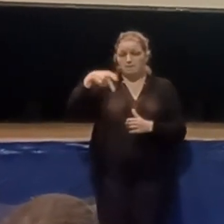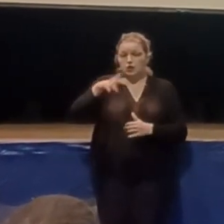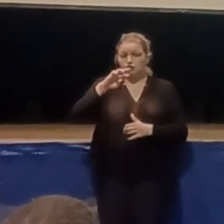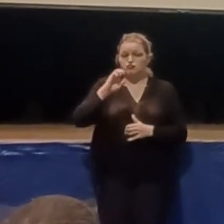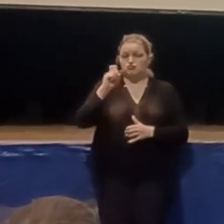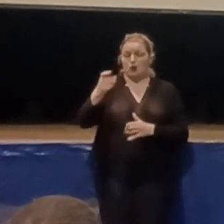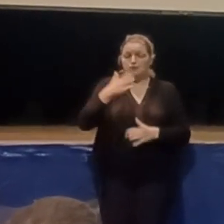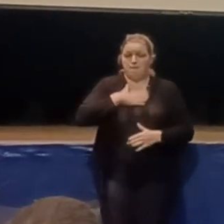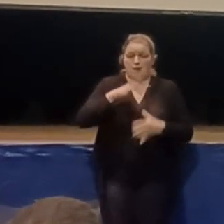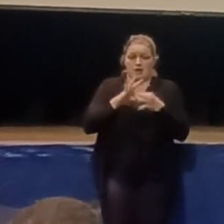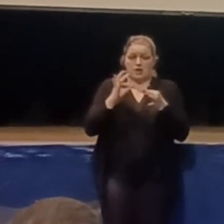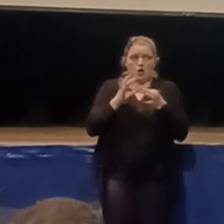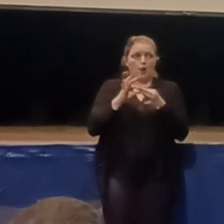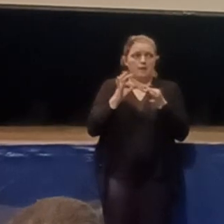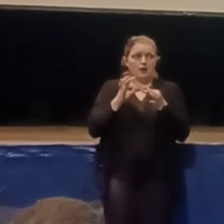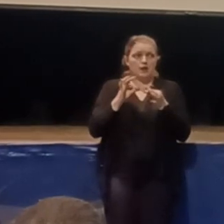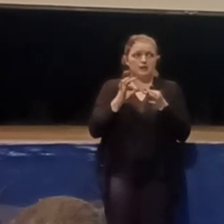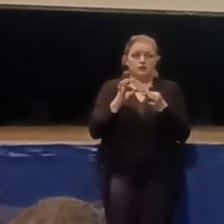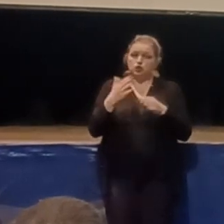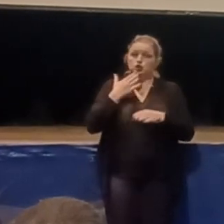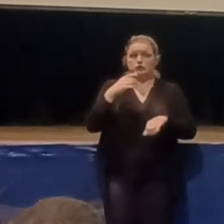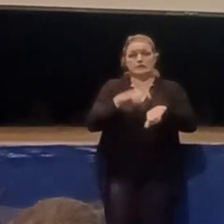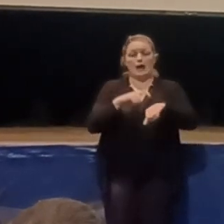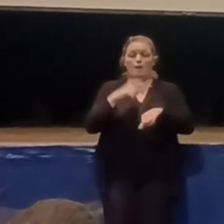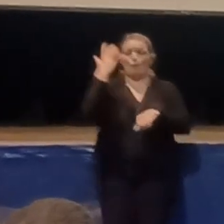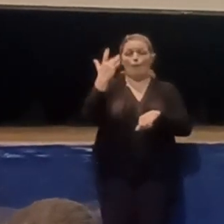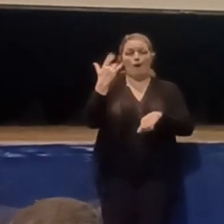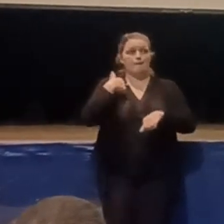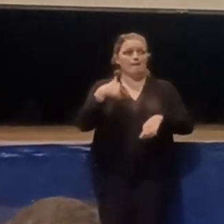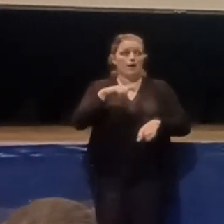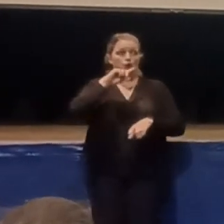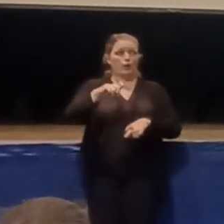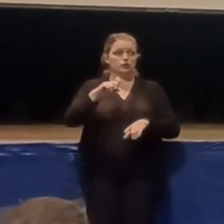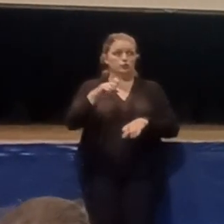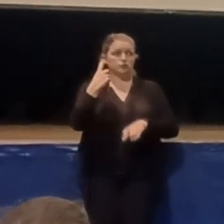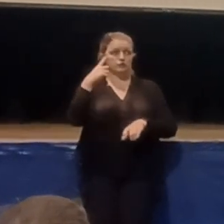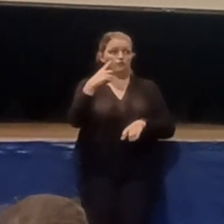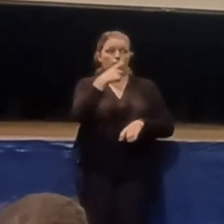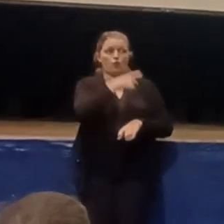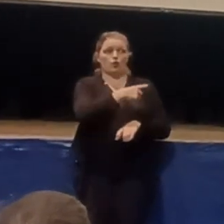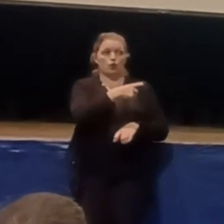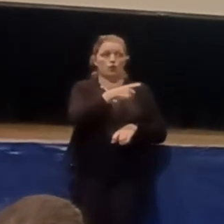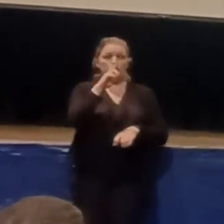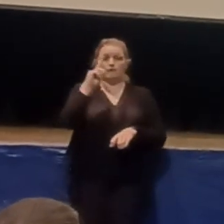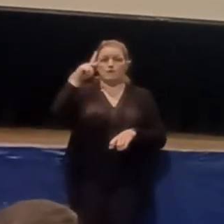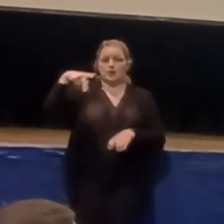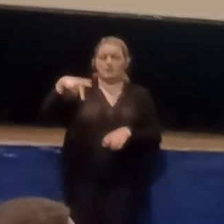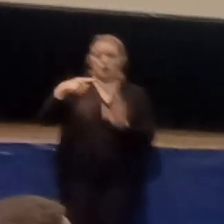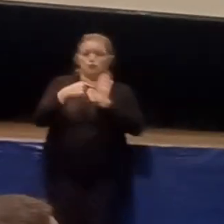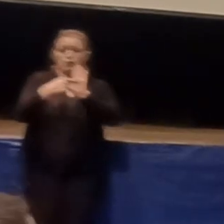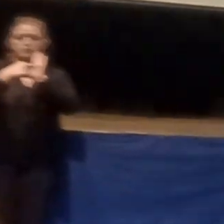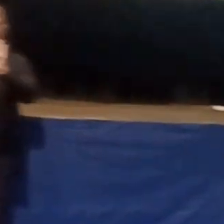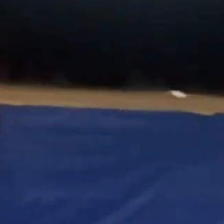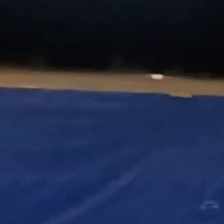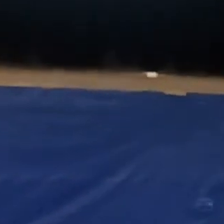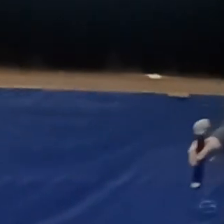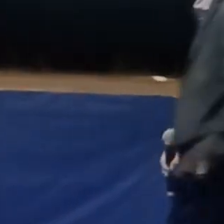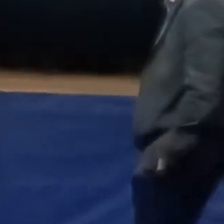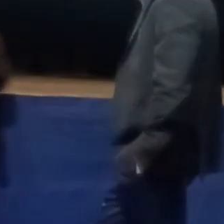my comment is actually quite well timed because my question was actually going to be for the MbTA representative. How do